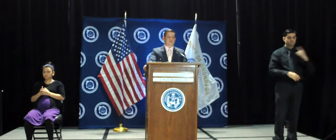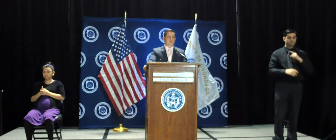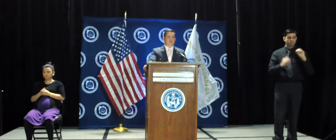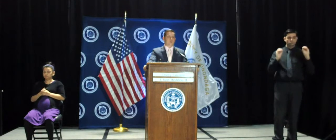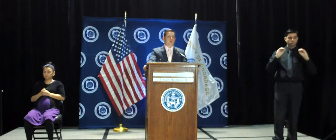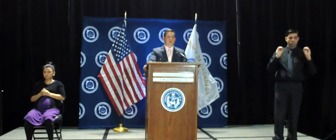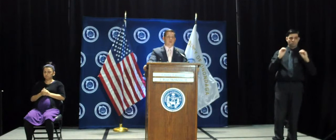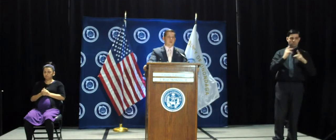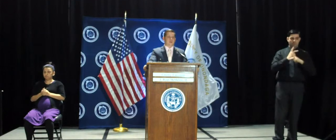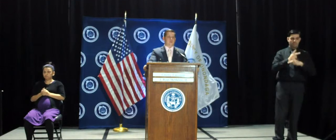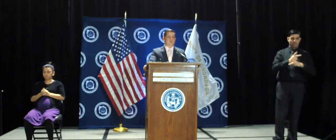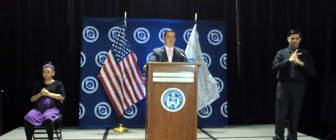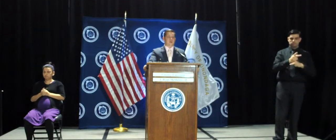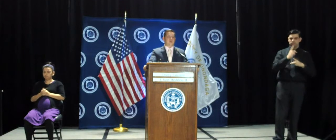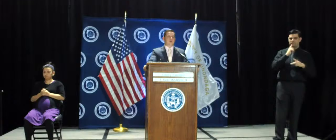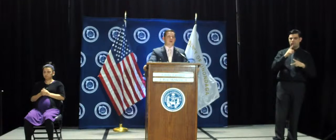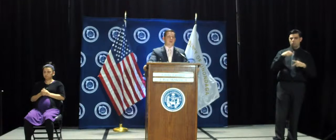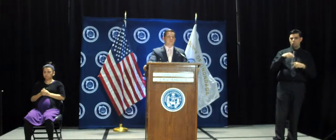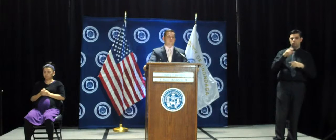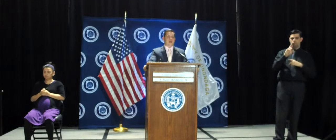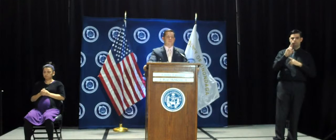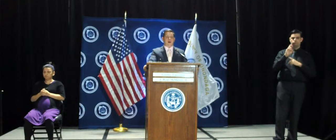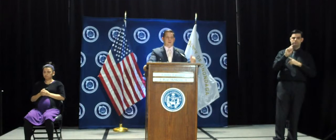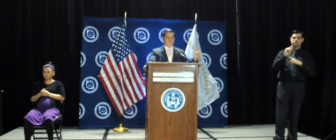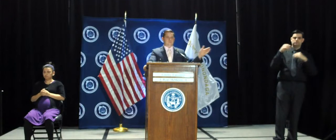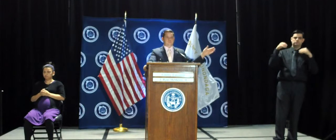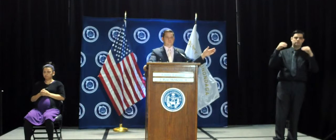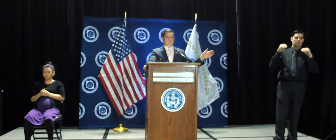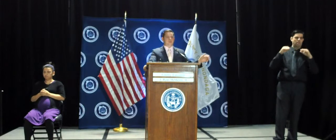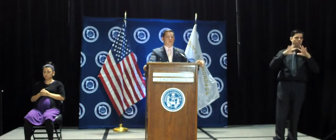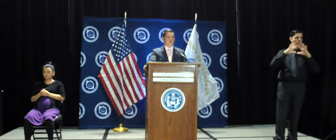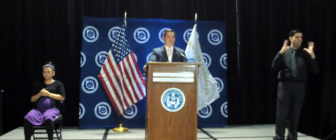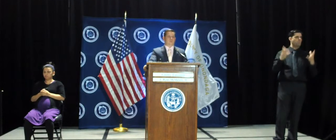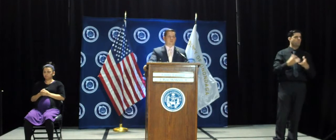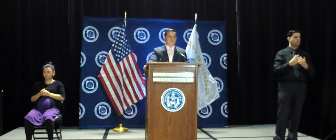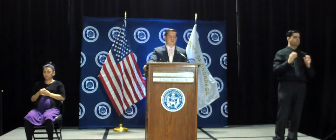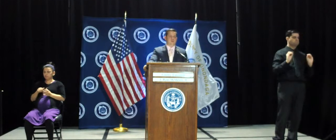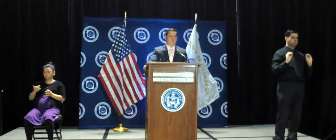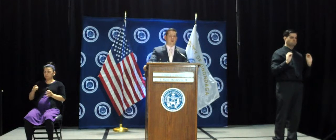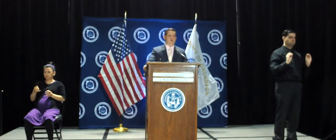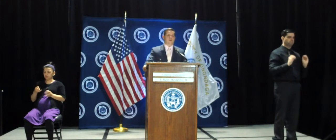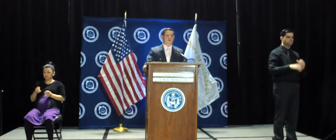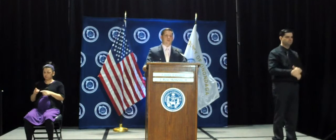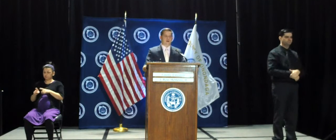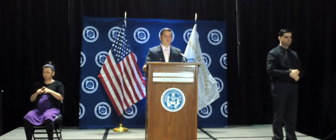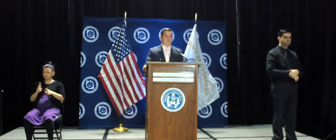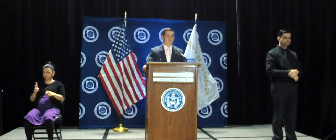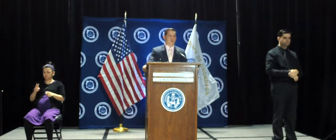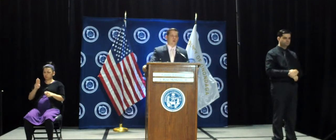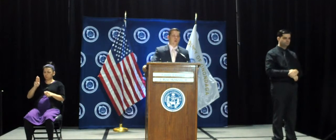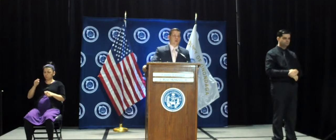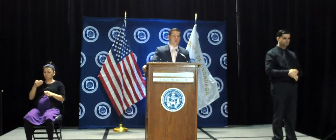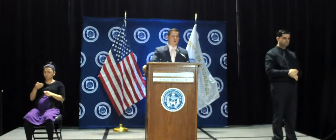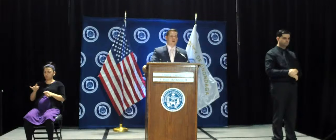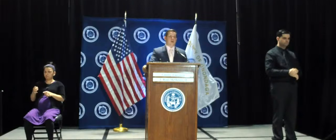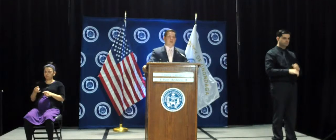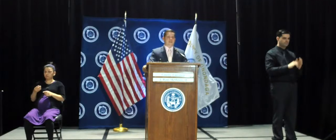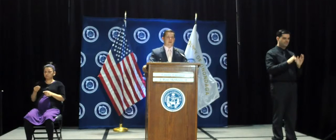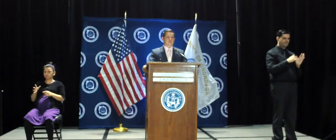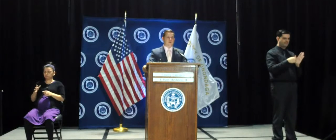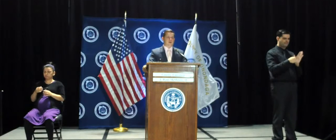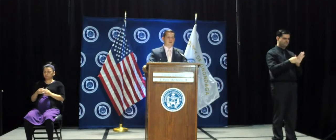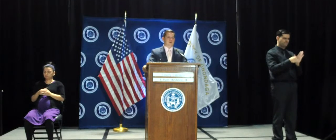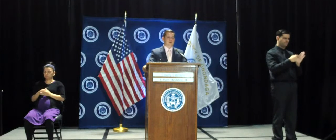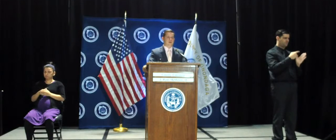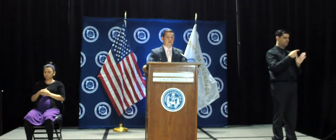be the only component of anything there. That model didn't work with the existing mall, so I think you have to look more at a